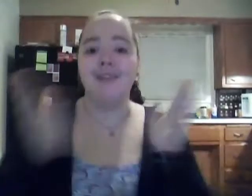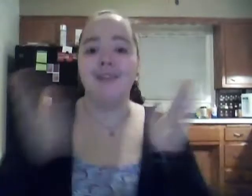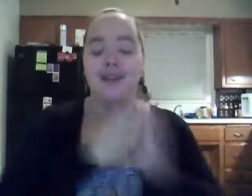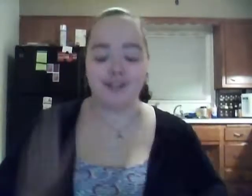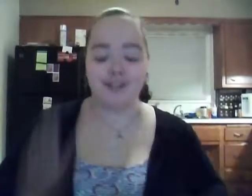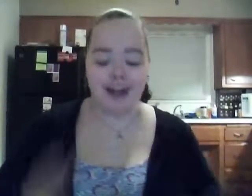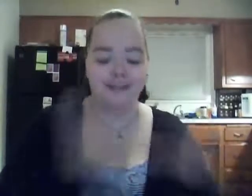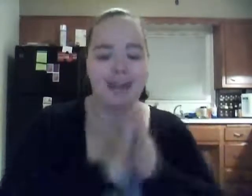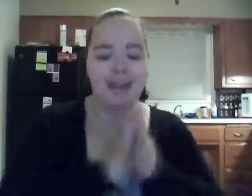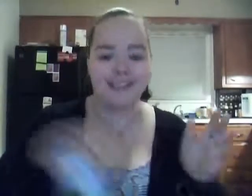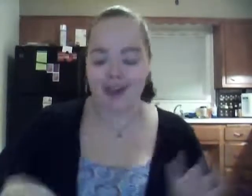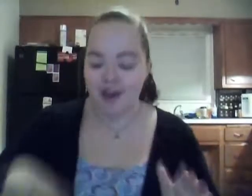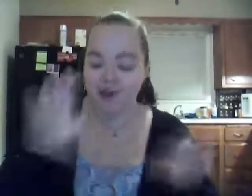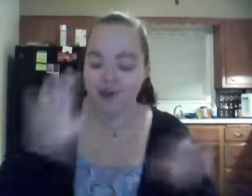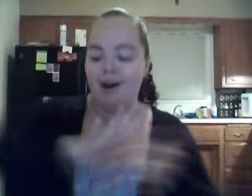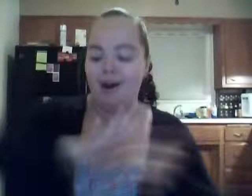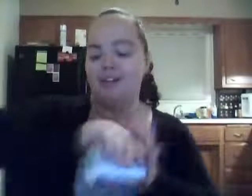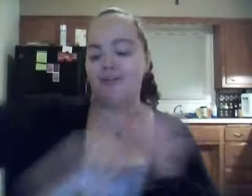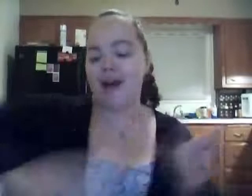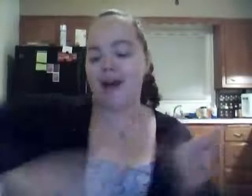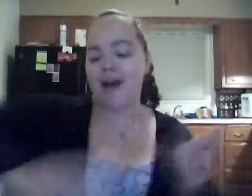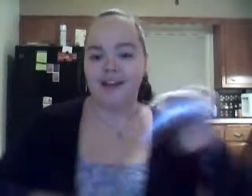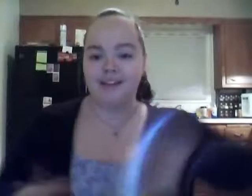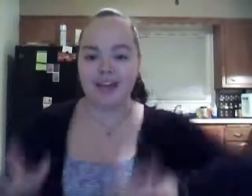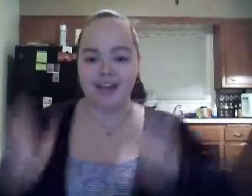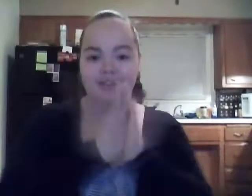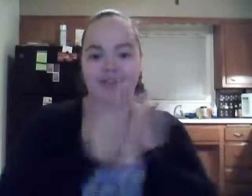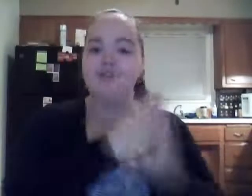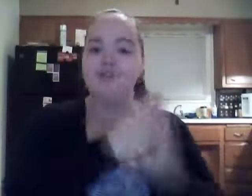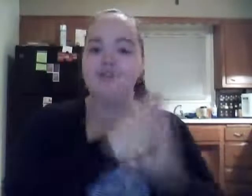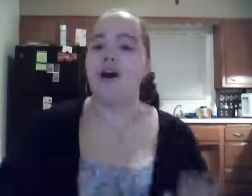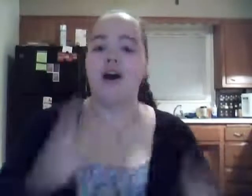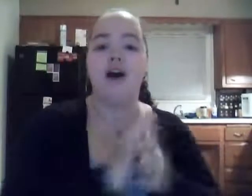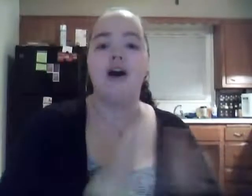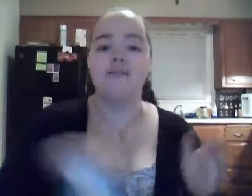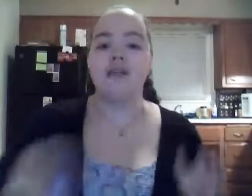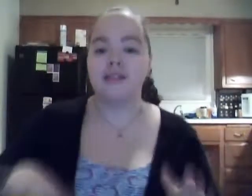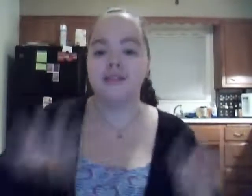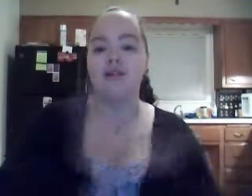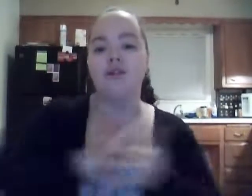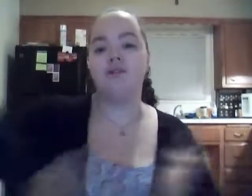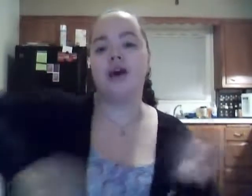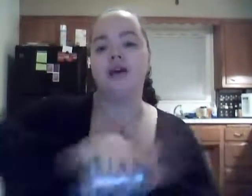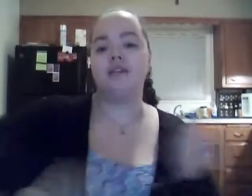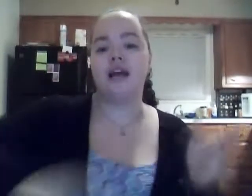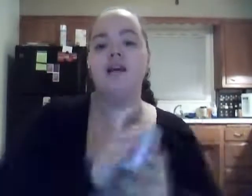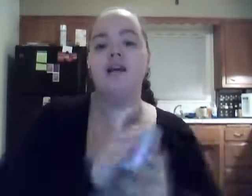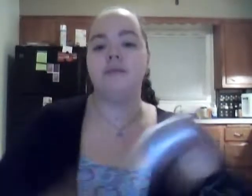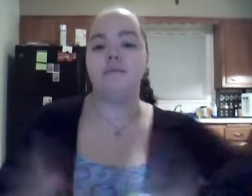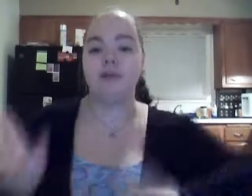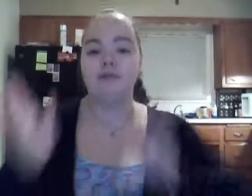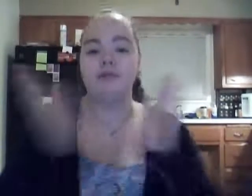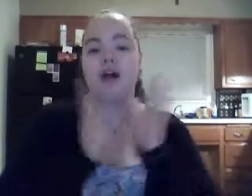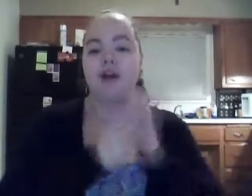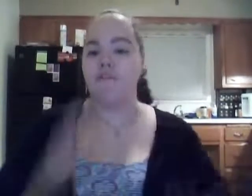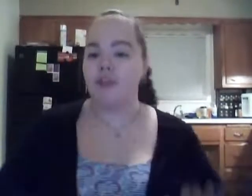One is your left hand, one is your right It'll take two strong arms to hold on tight Some folks cut off